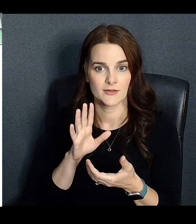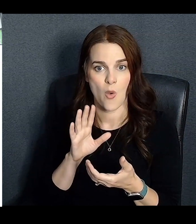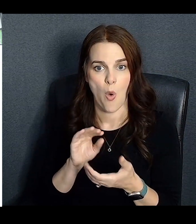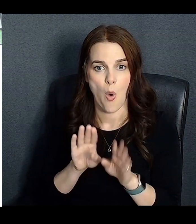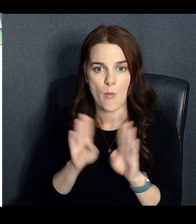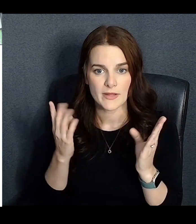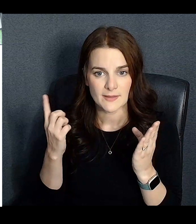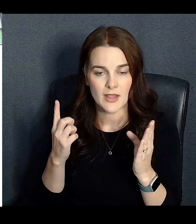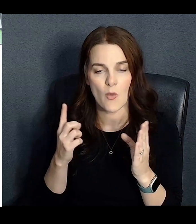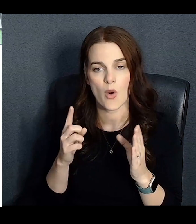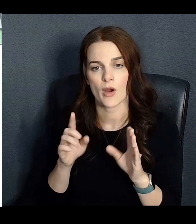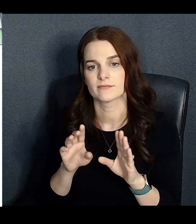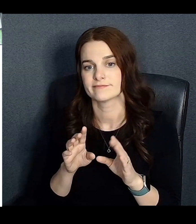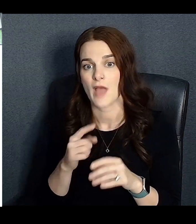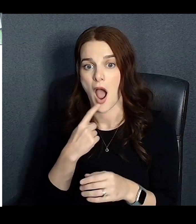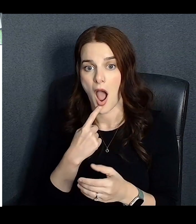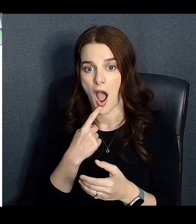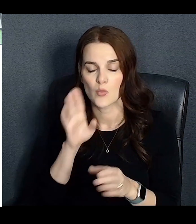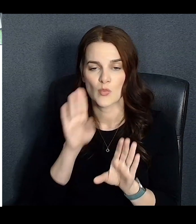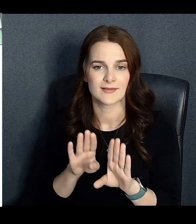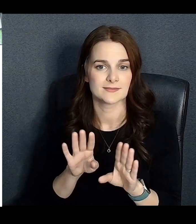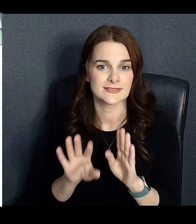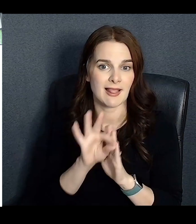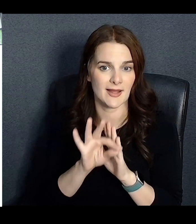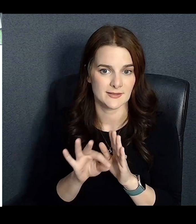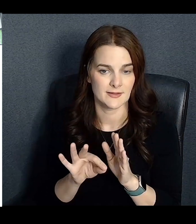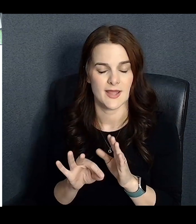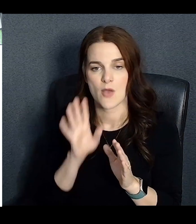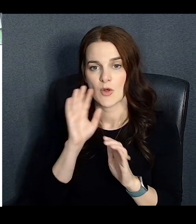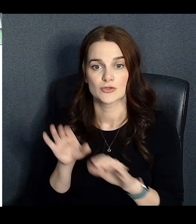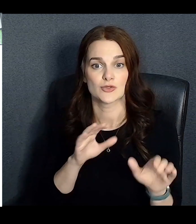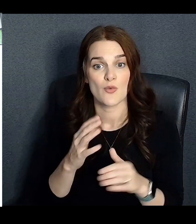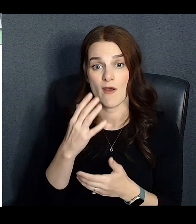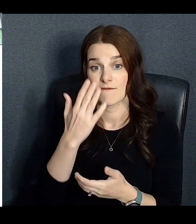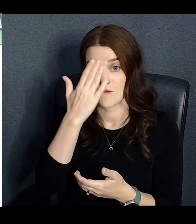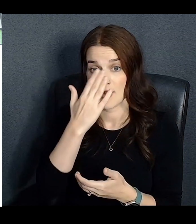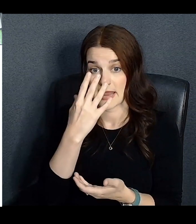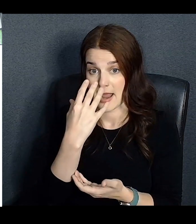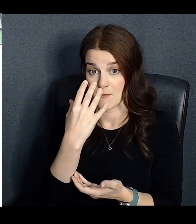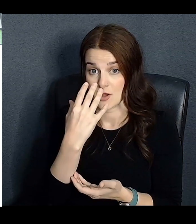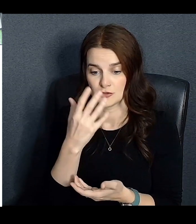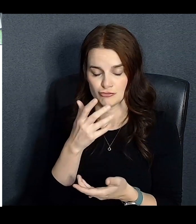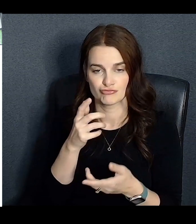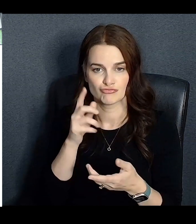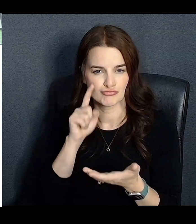to select. So you can browse, select apps, and it's using your front camera to do all of that interaction.